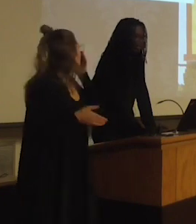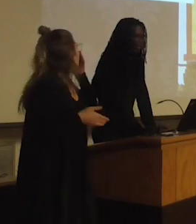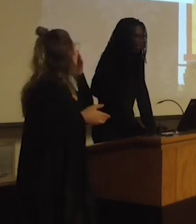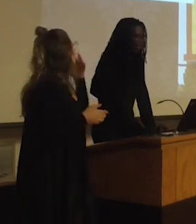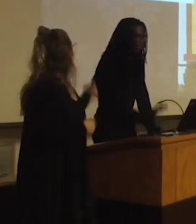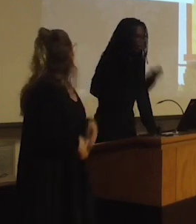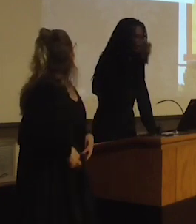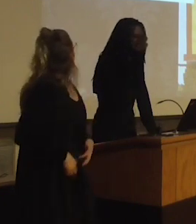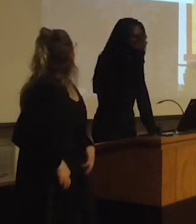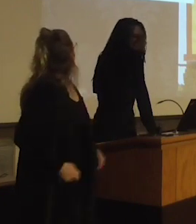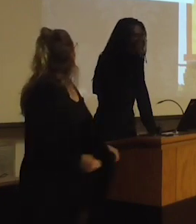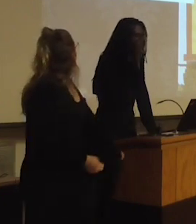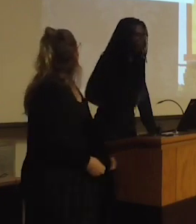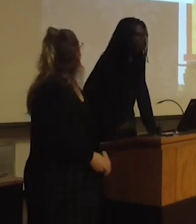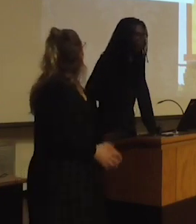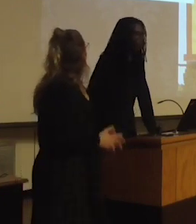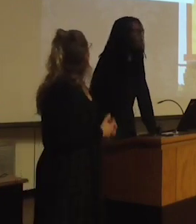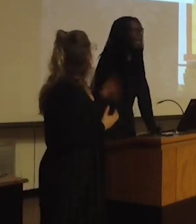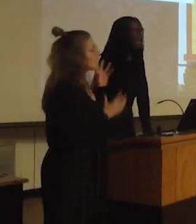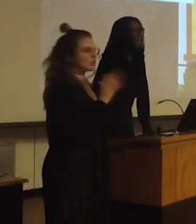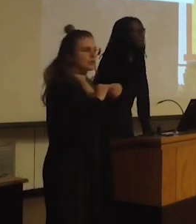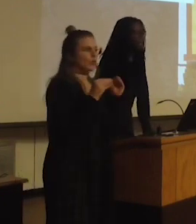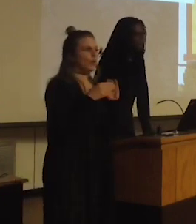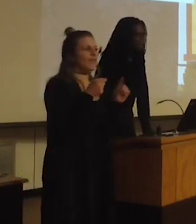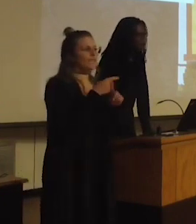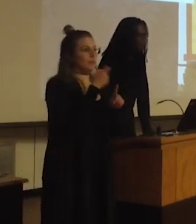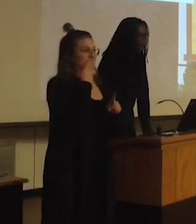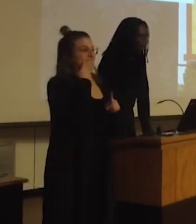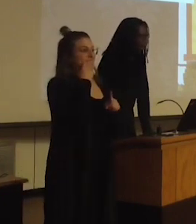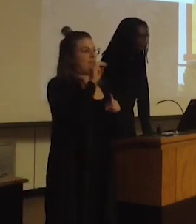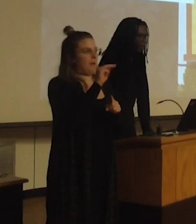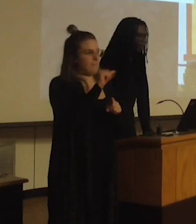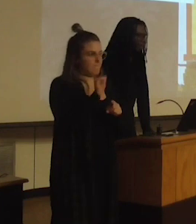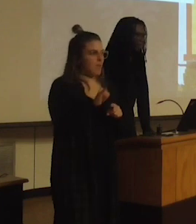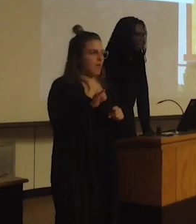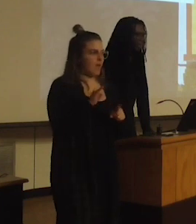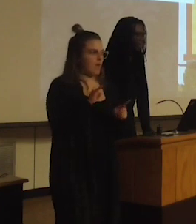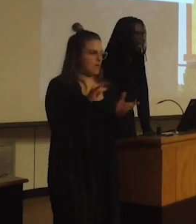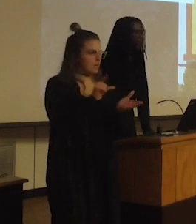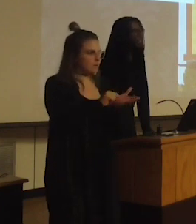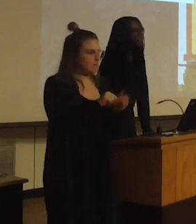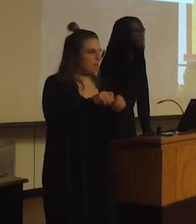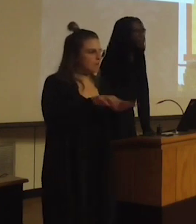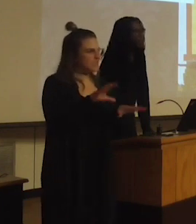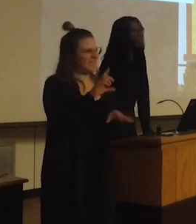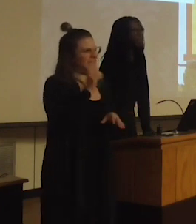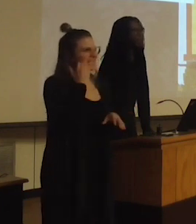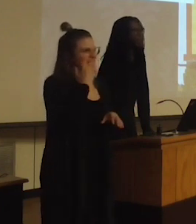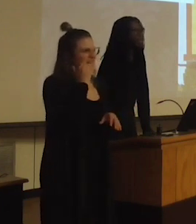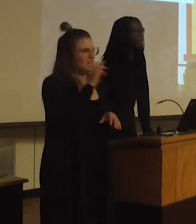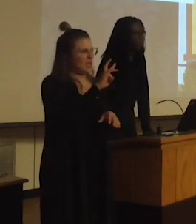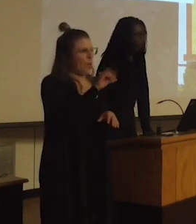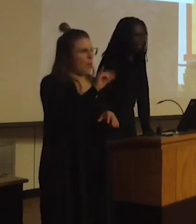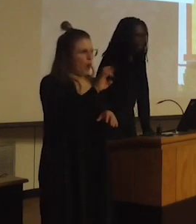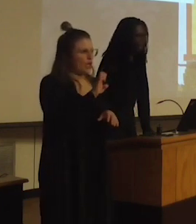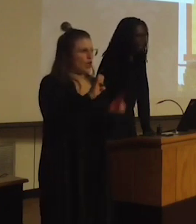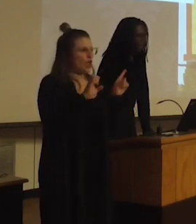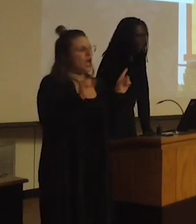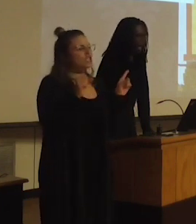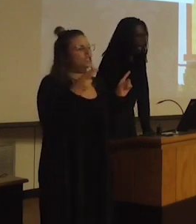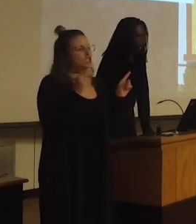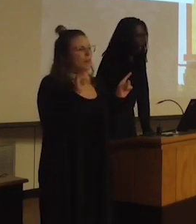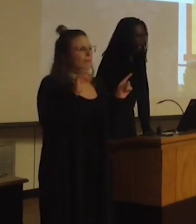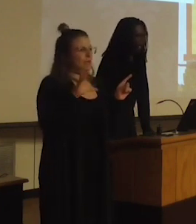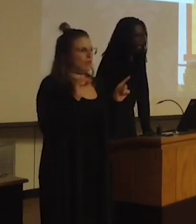This actually is a story that was from May of this year. It was published in the Daily Wire, which is Ben Shapiro's